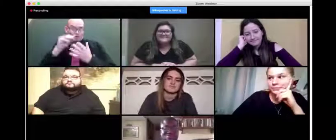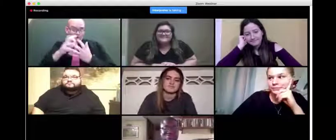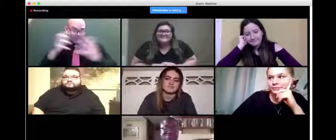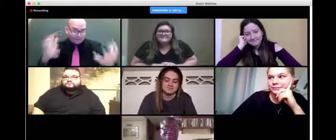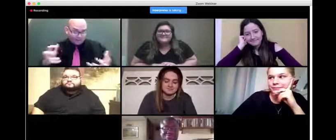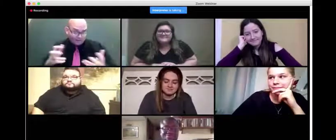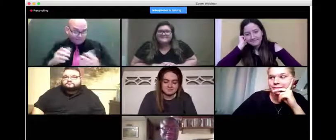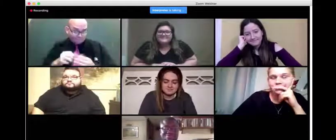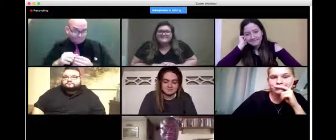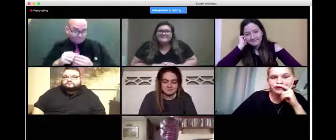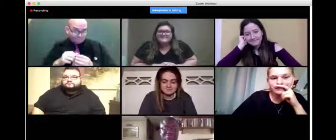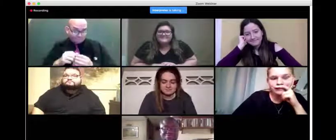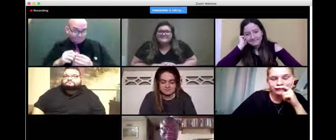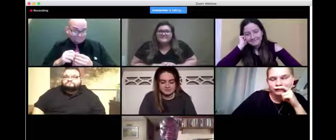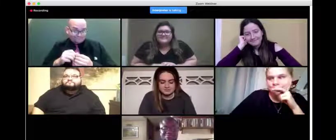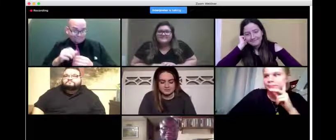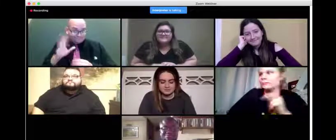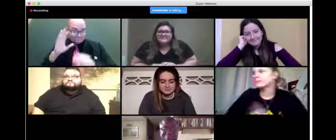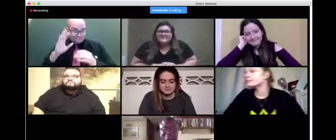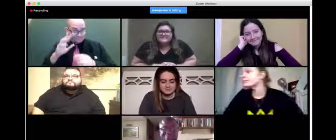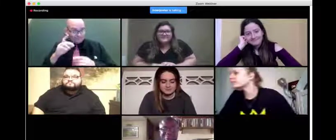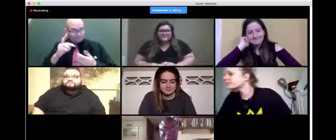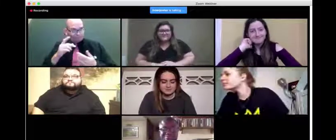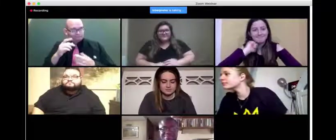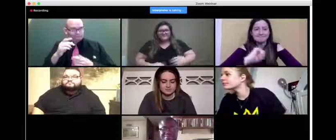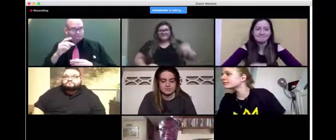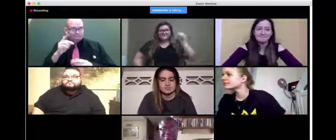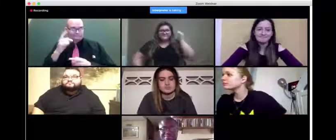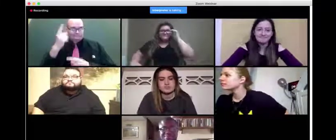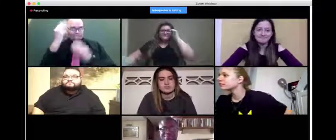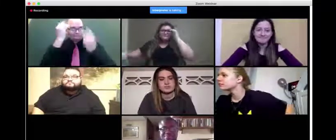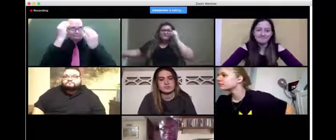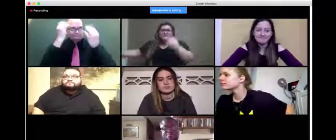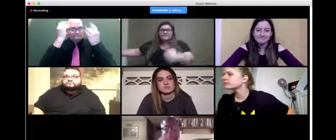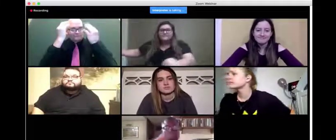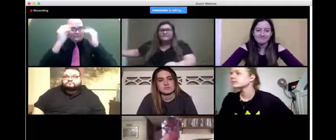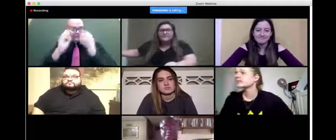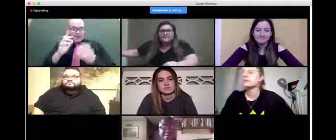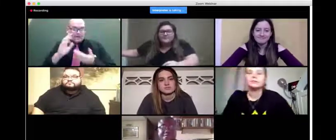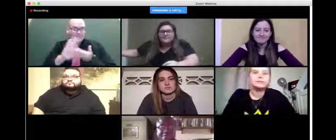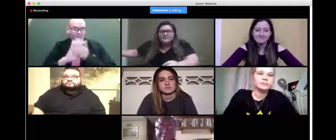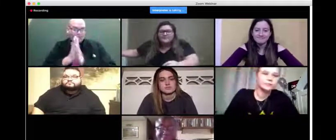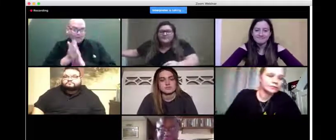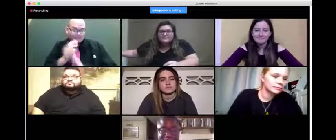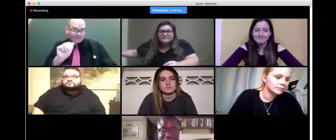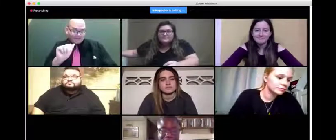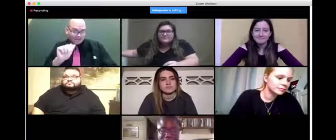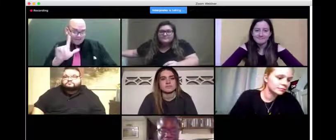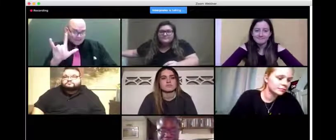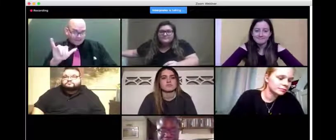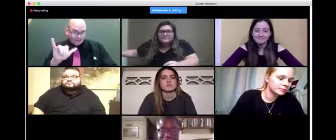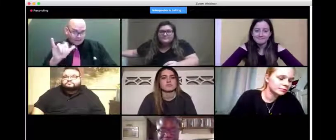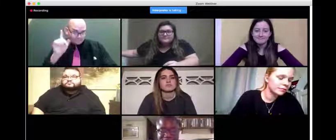it's given you pause, being an ally for the deaf. How can you more